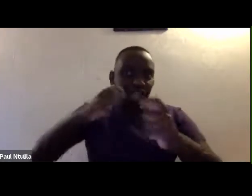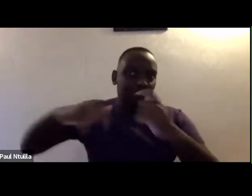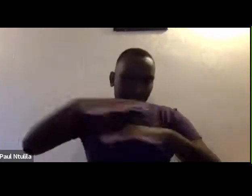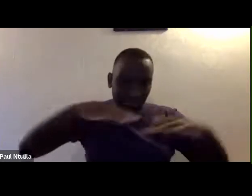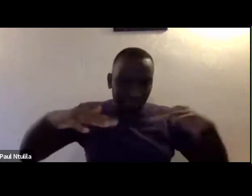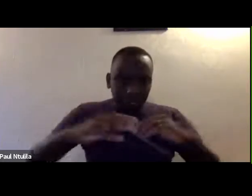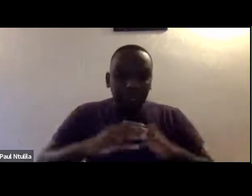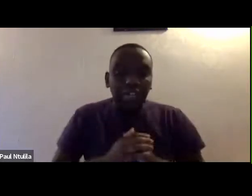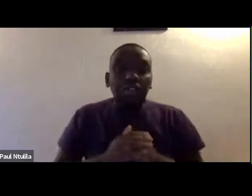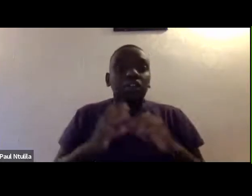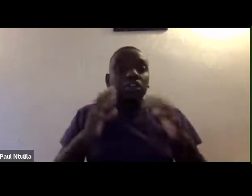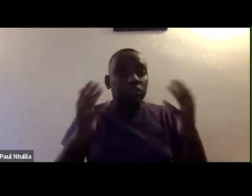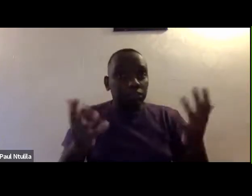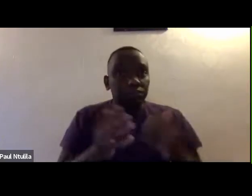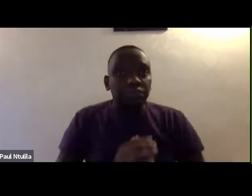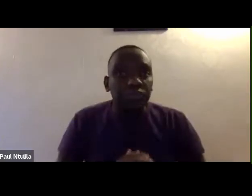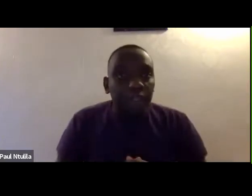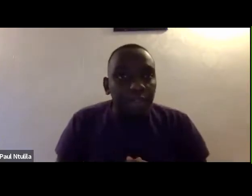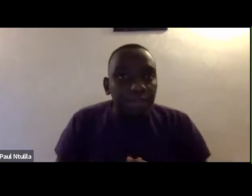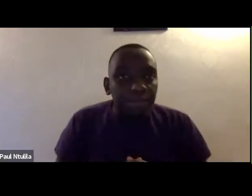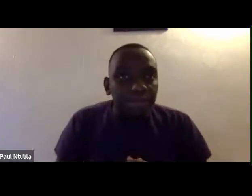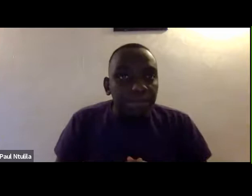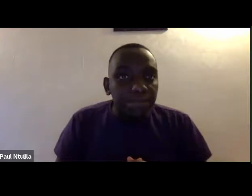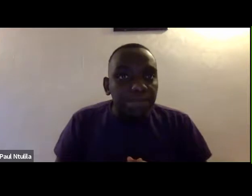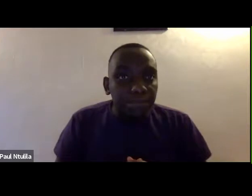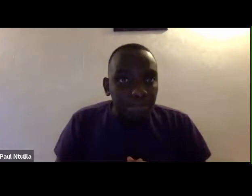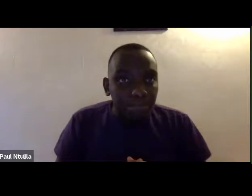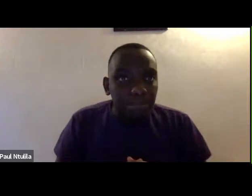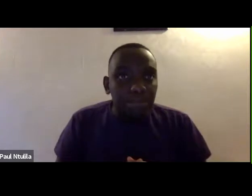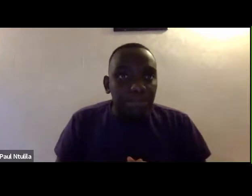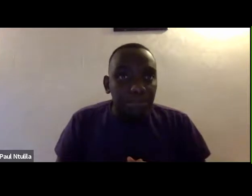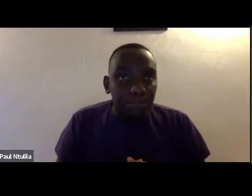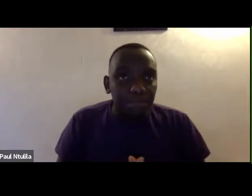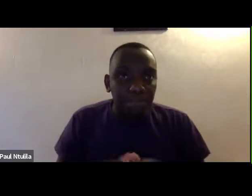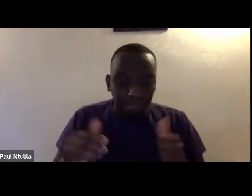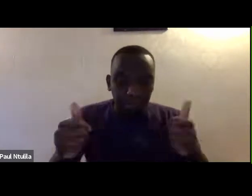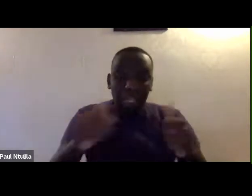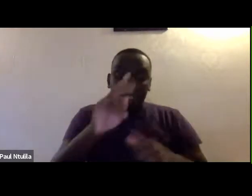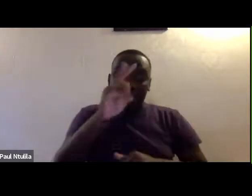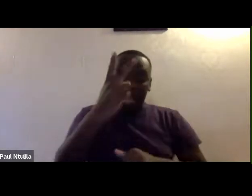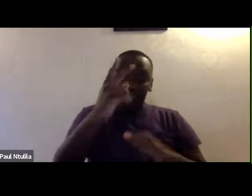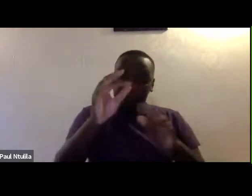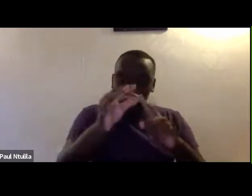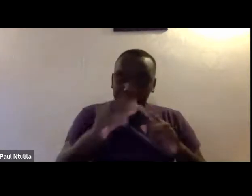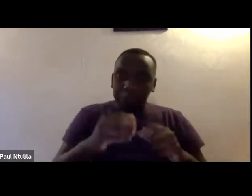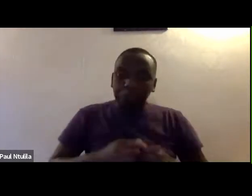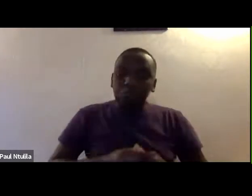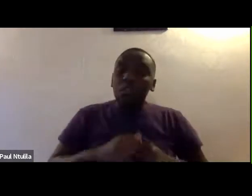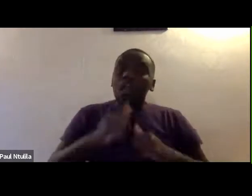it also helps to be able to change things politically.